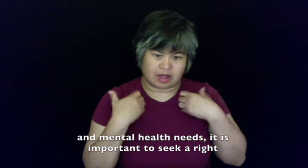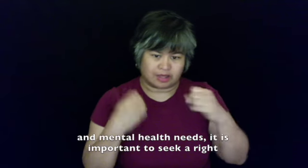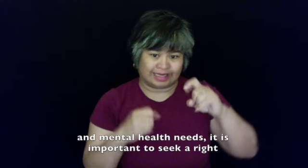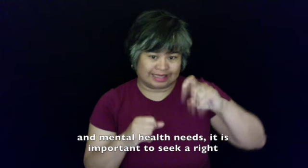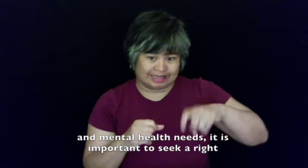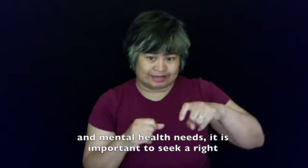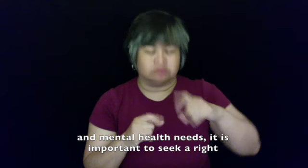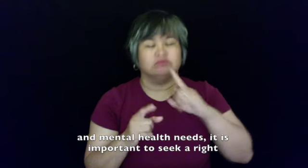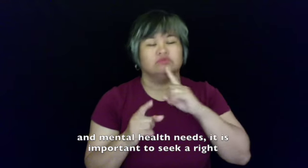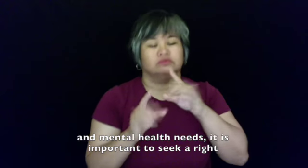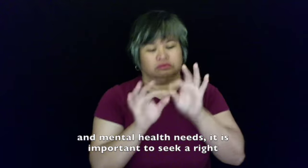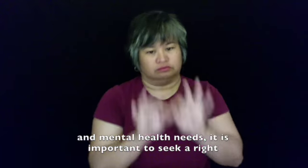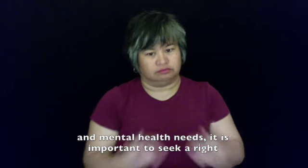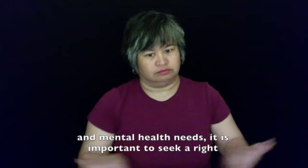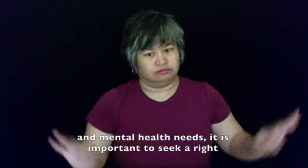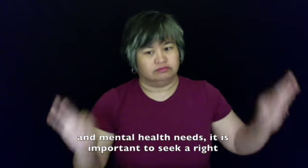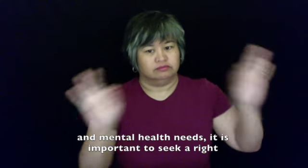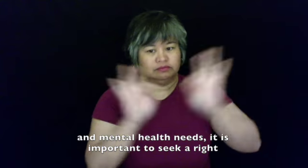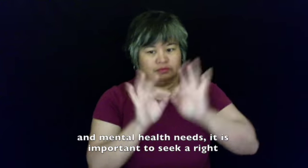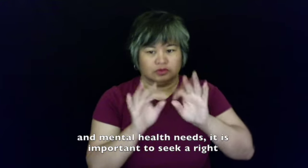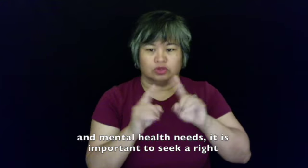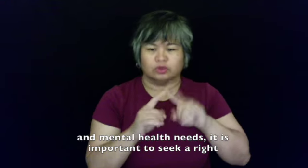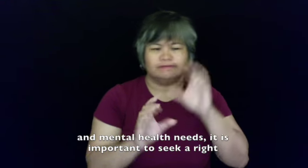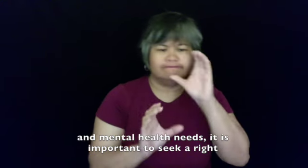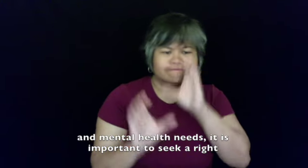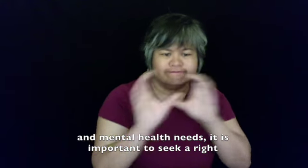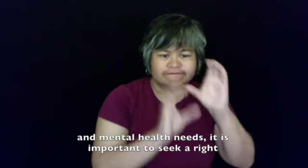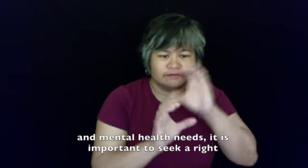and mental health needs, it is important to seek a right